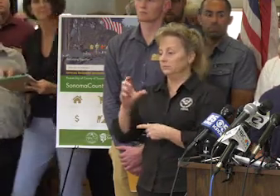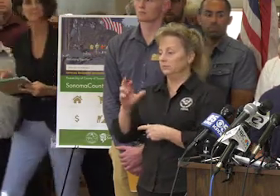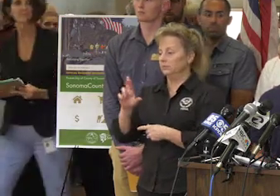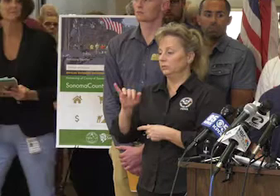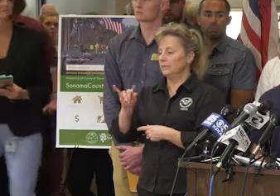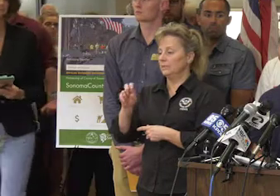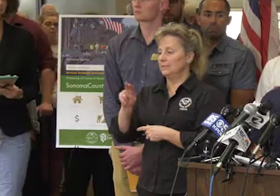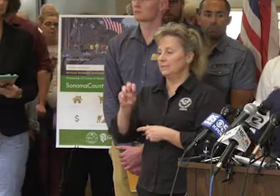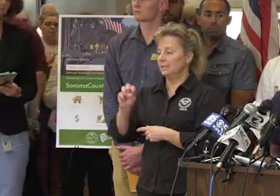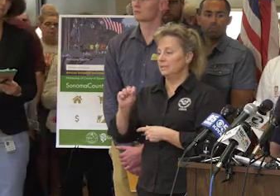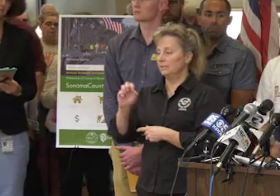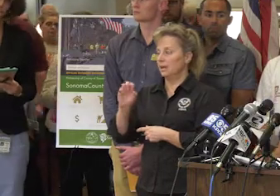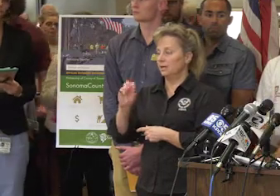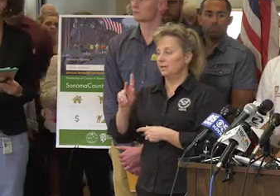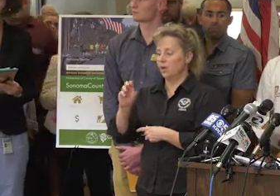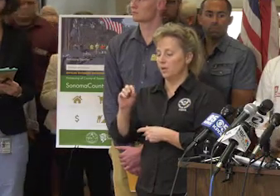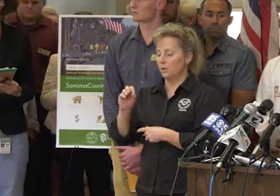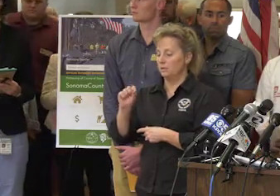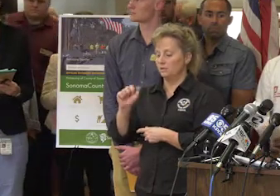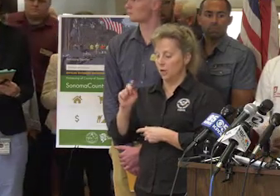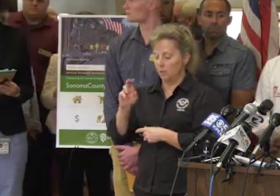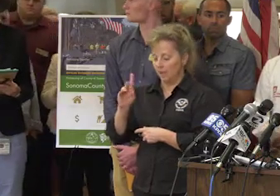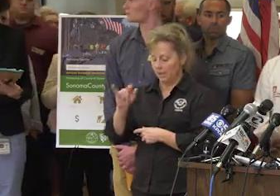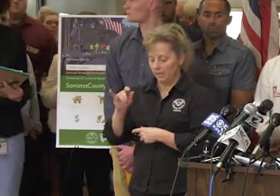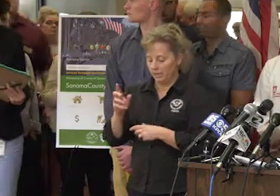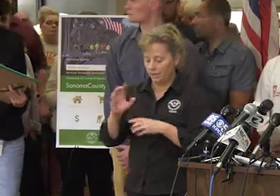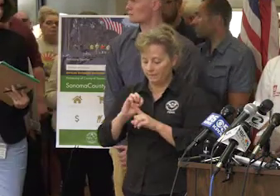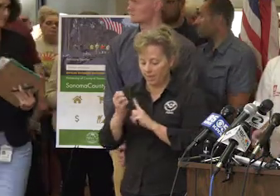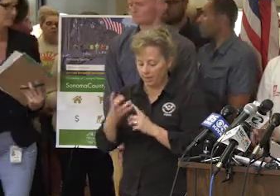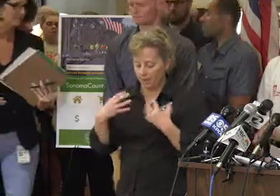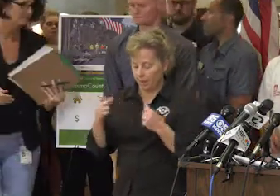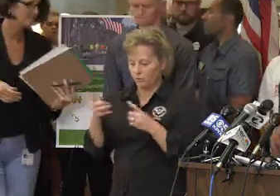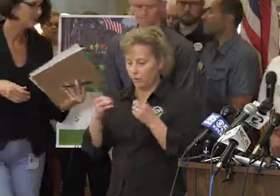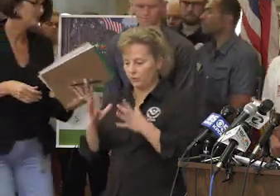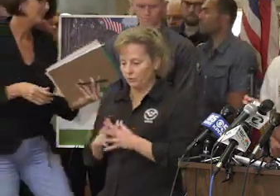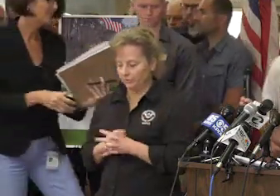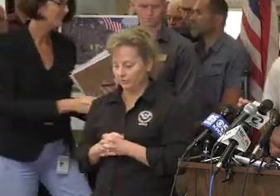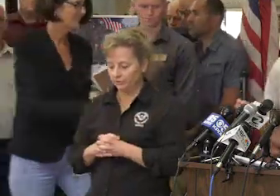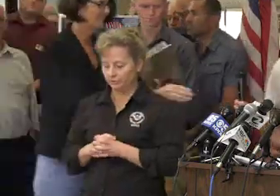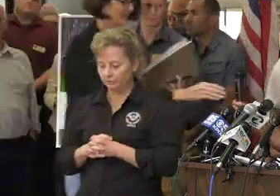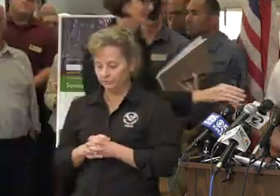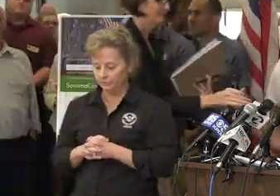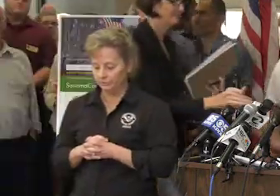Christine Sosco, who is the Sonoma County Environmental Health Director.